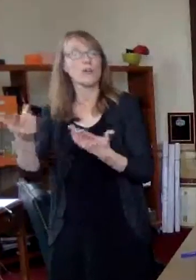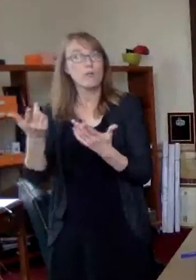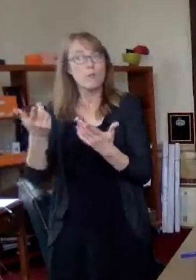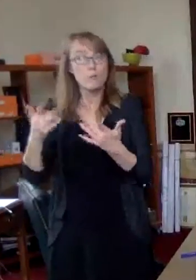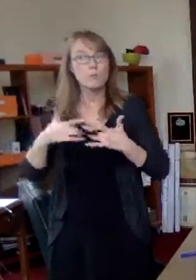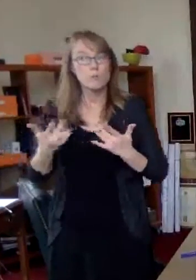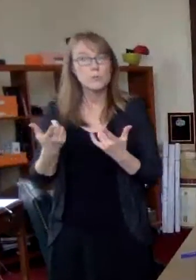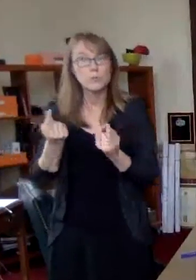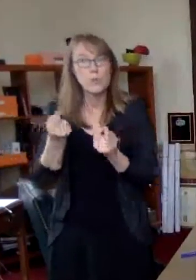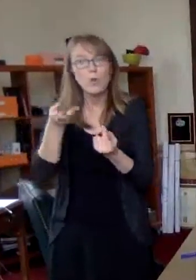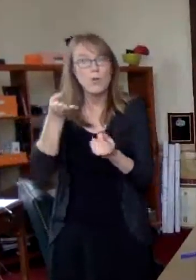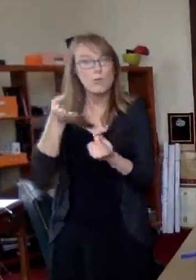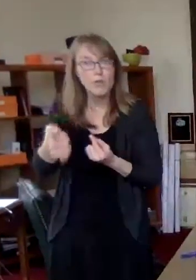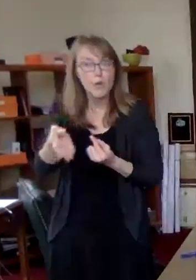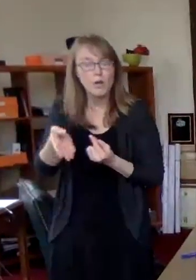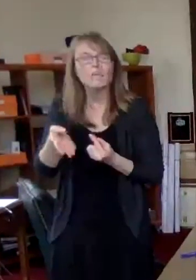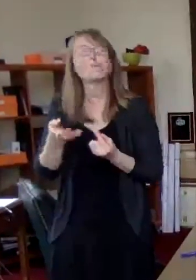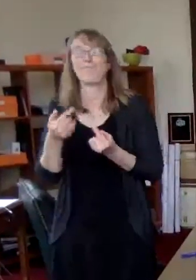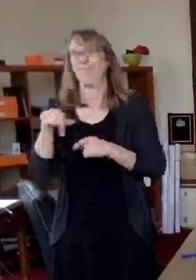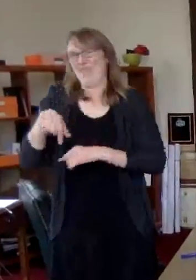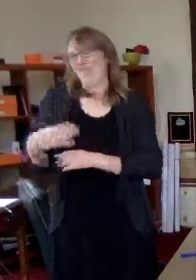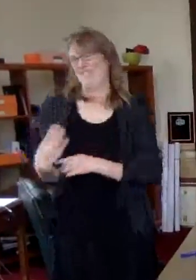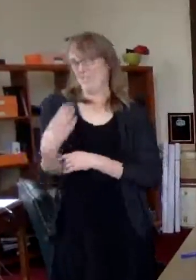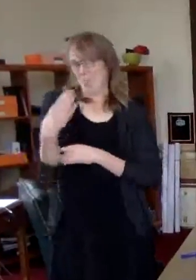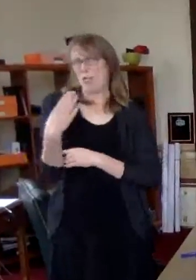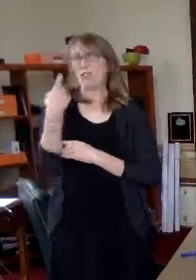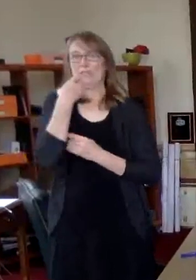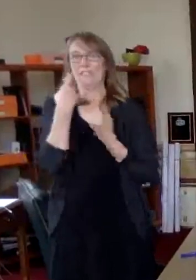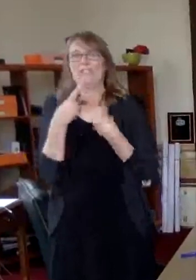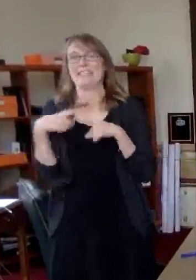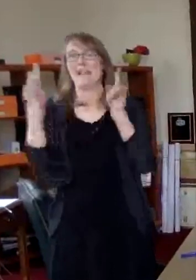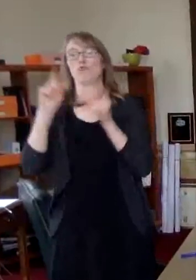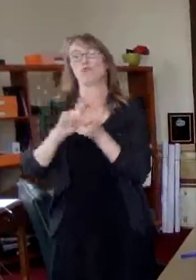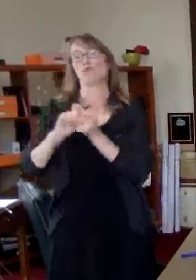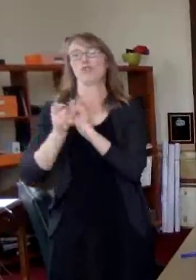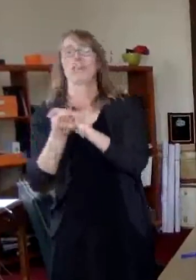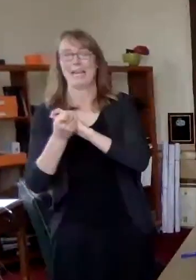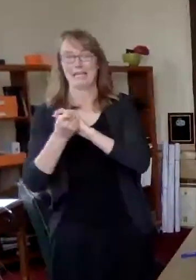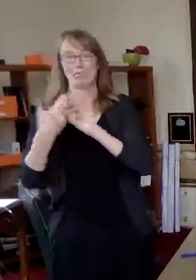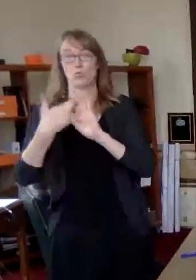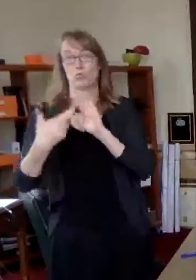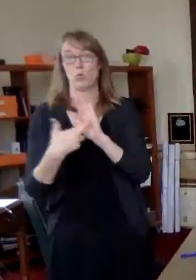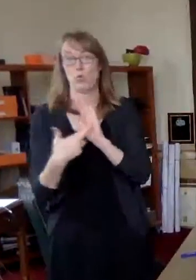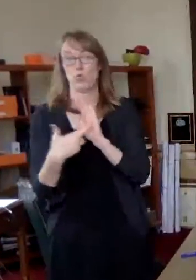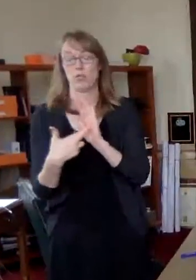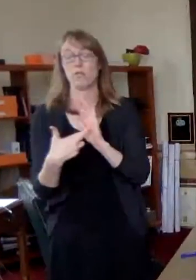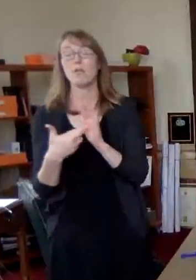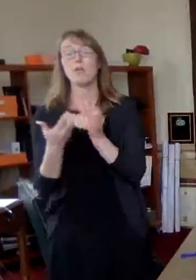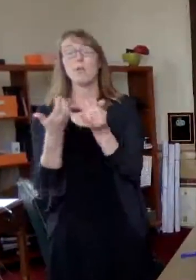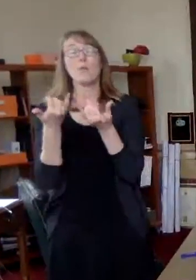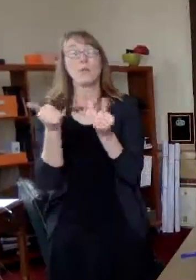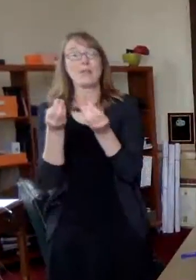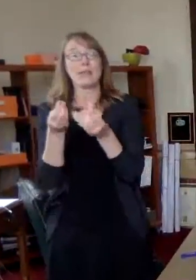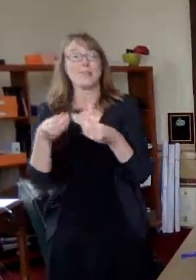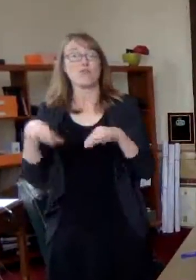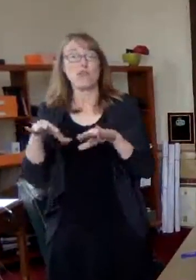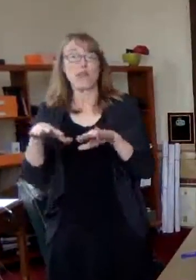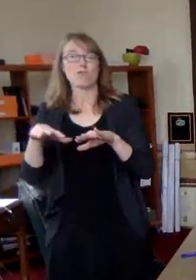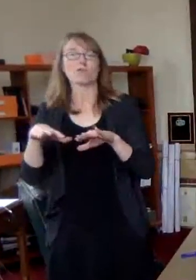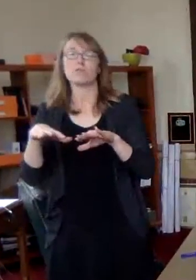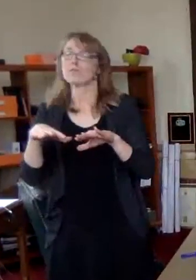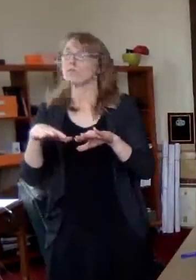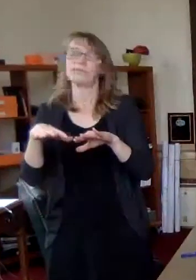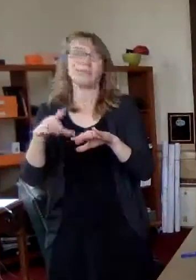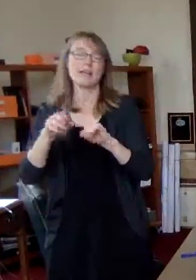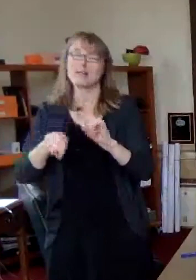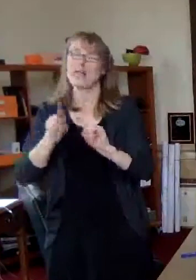playgrounds are closed. If you go to the city has 75 playgrounds, by the way. If you go to a playground this afternoon, you're going to see a sign that